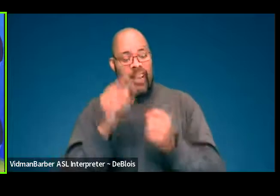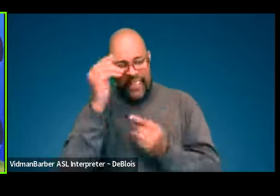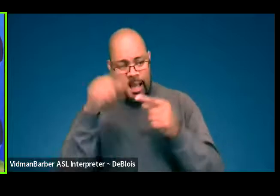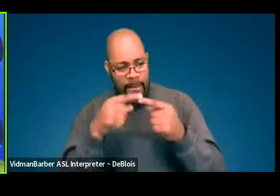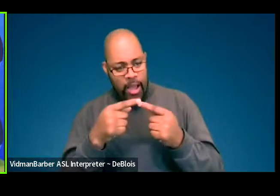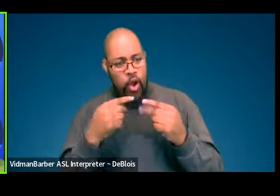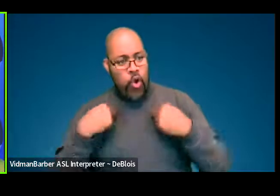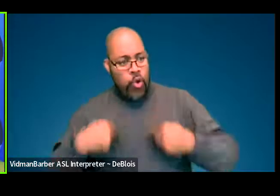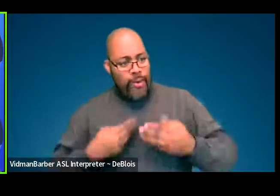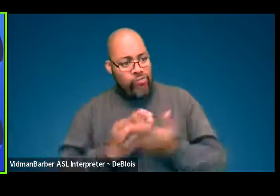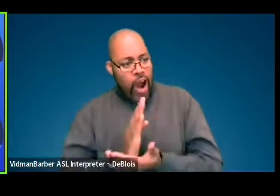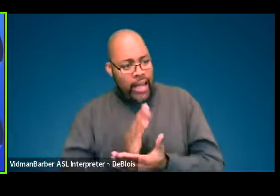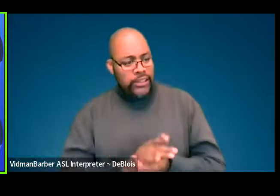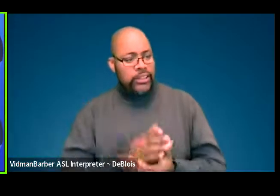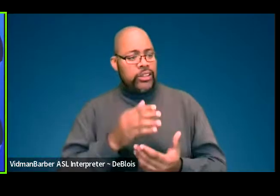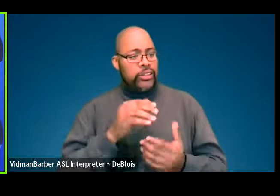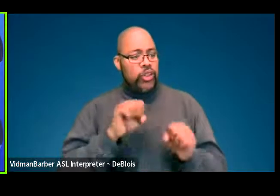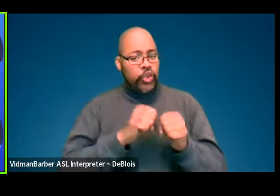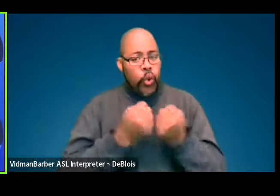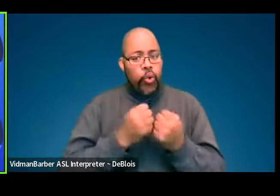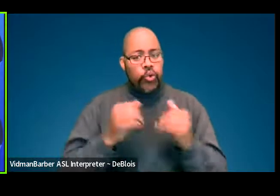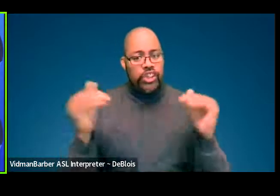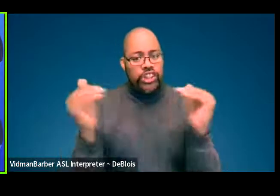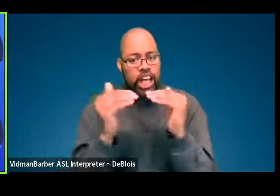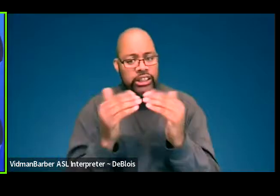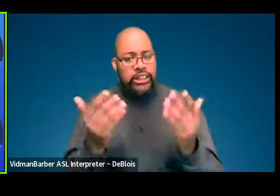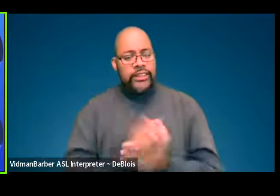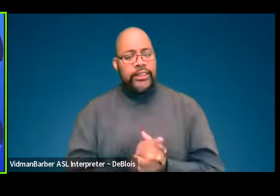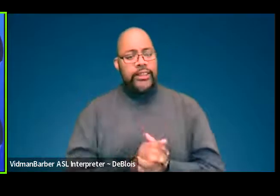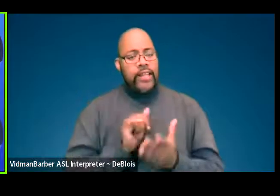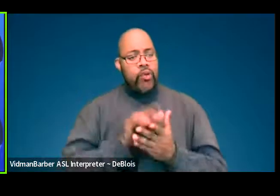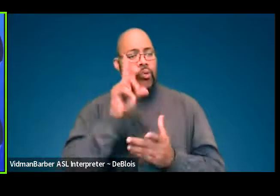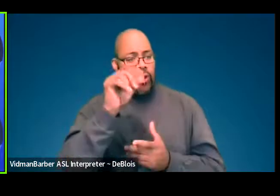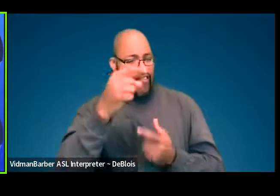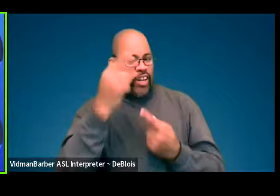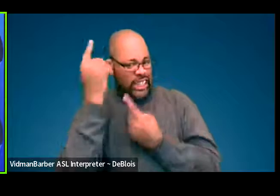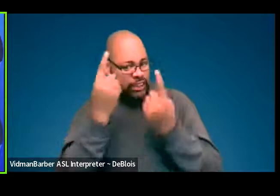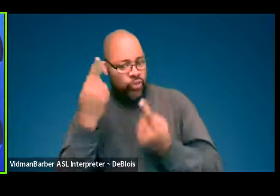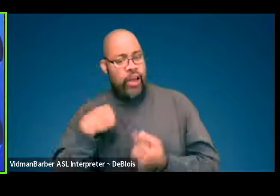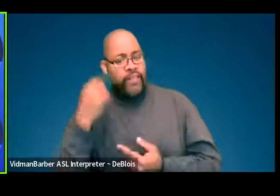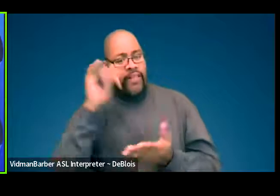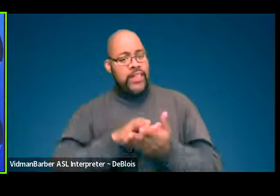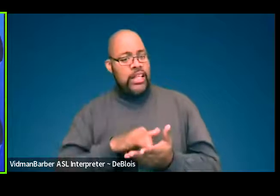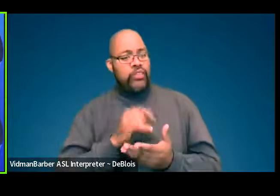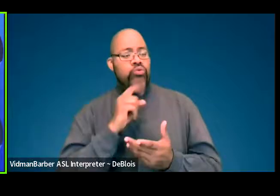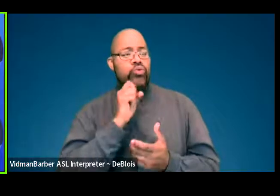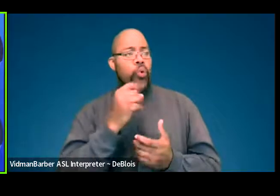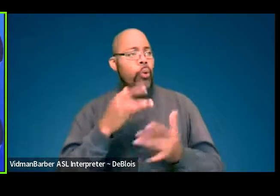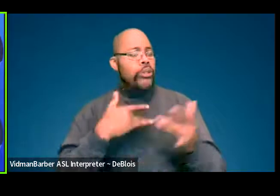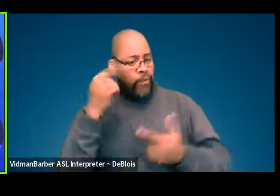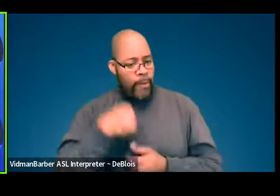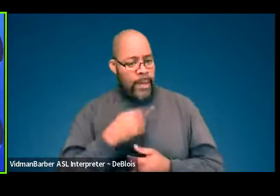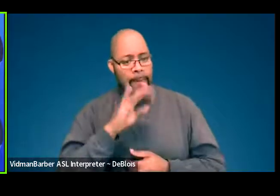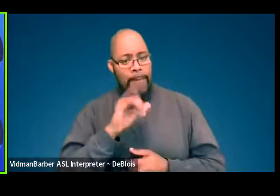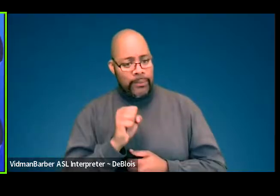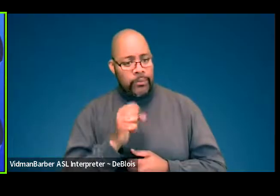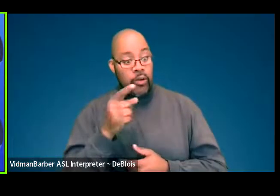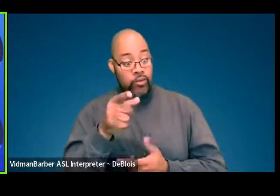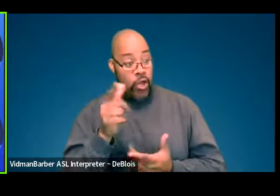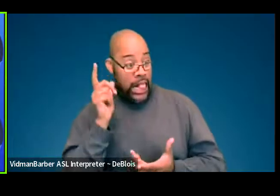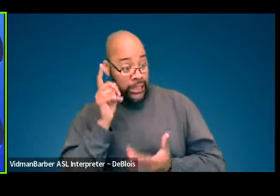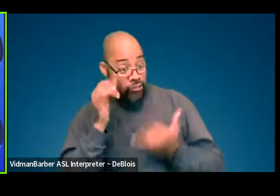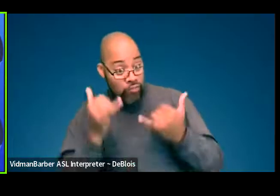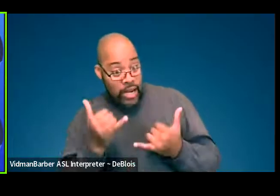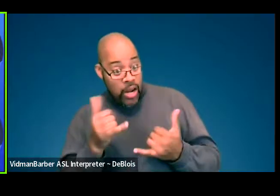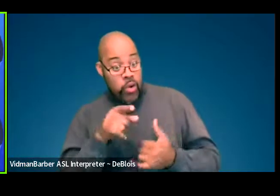about human rights and social justice, that you do have to consider. And I think that's just so exciting for me at BIMS. So if you are listening